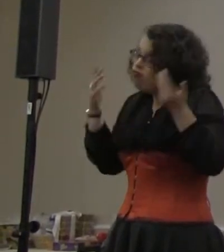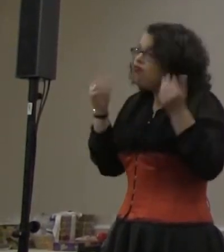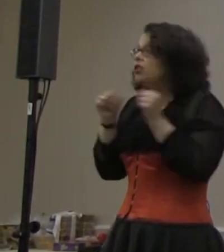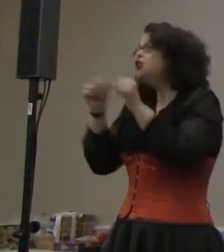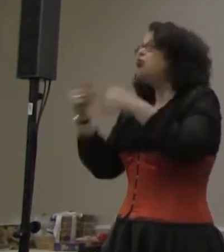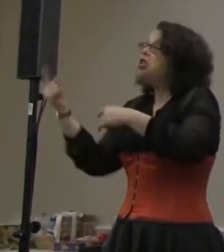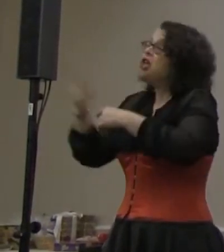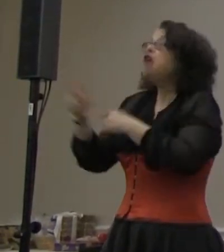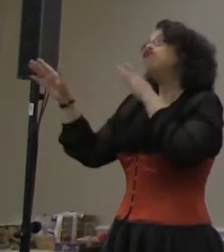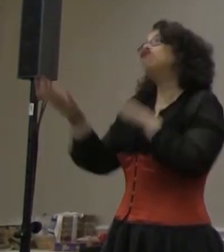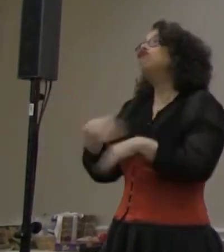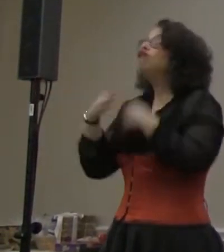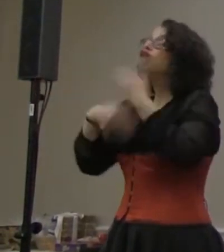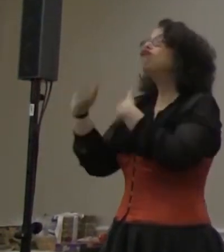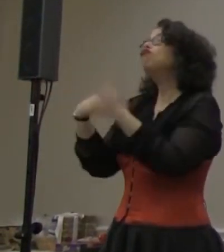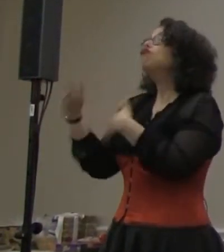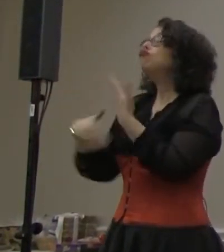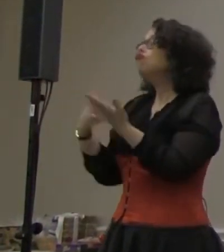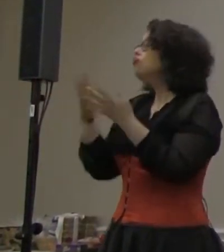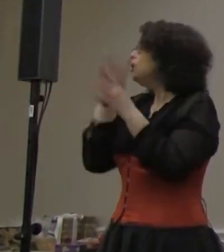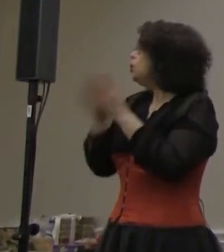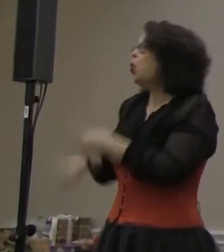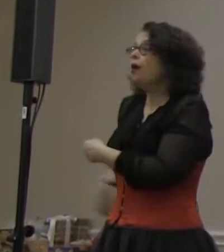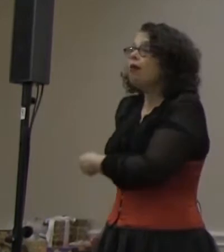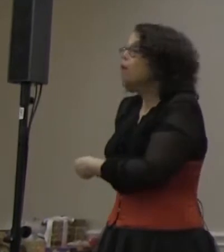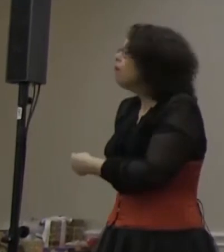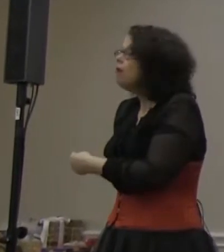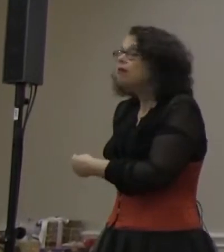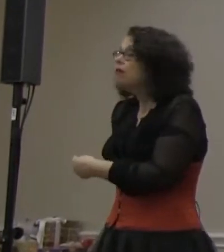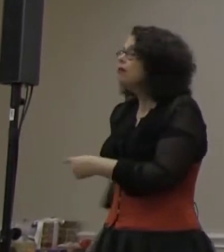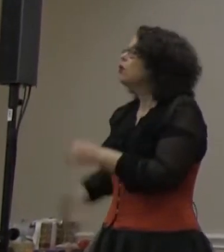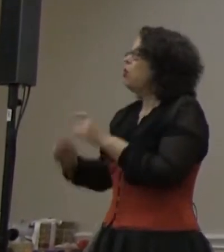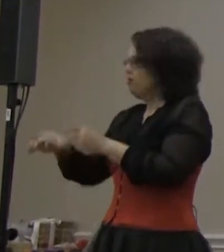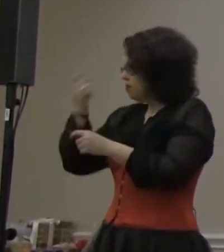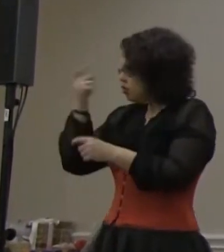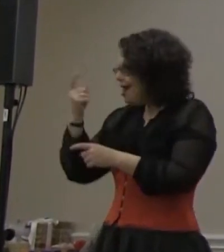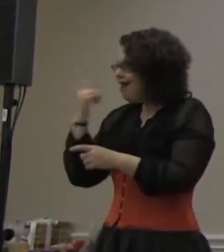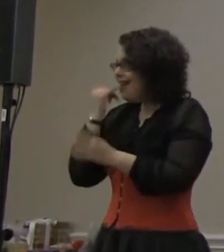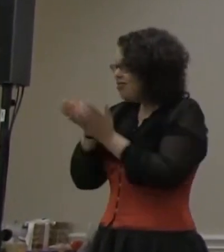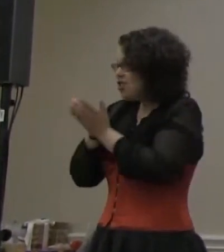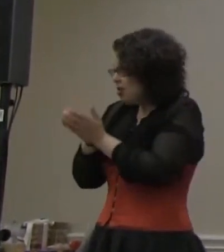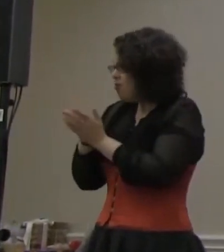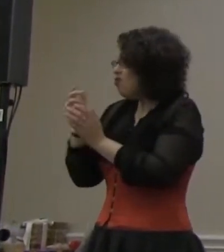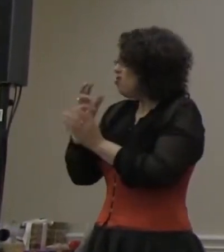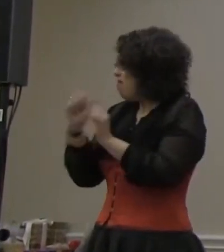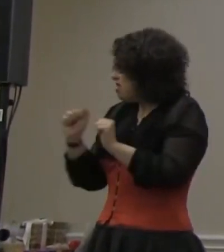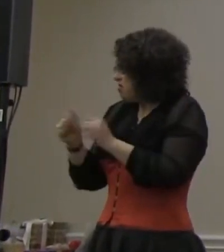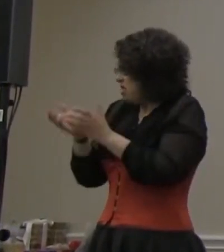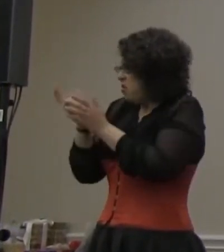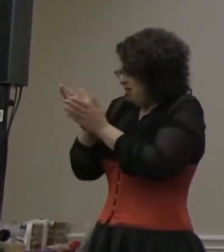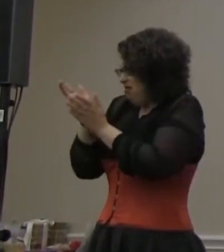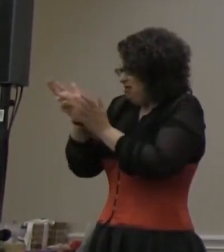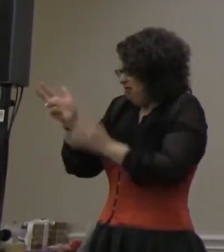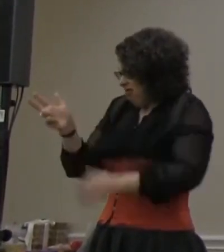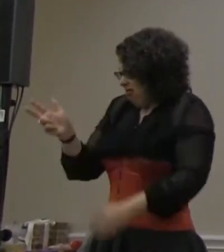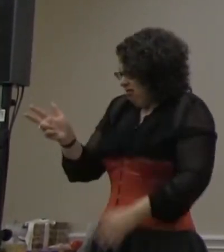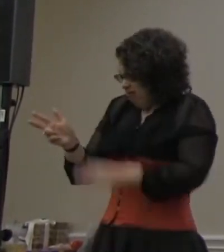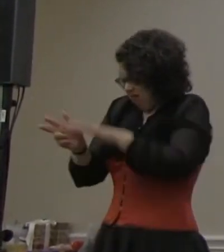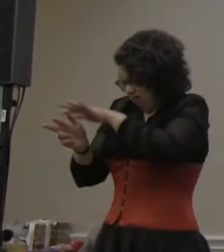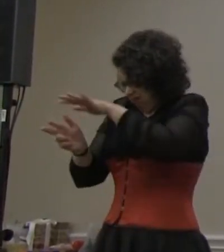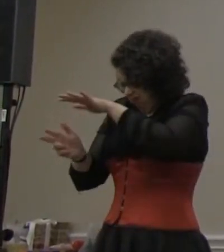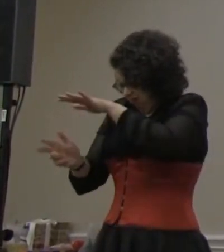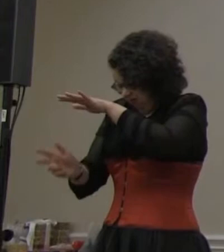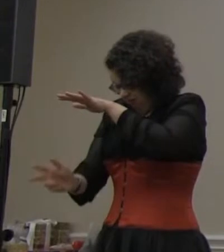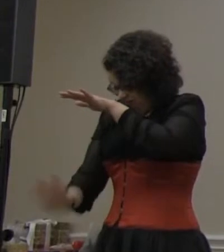day. I think we can all recognize that if the ship is in danger of sinking, we are all